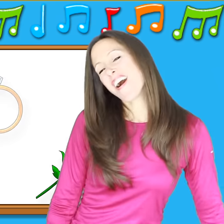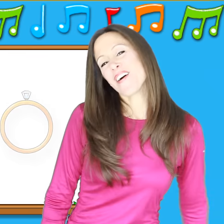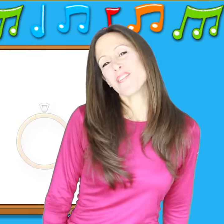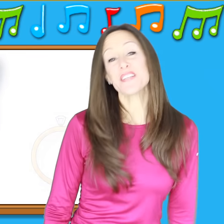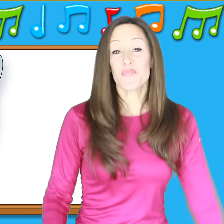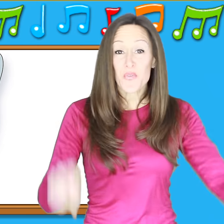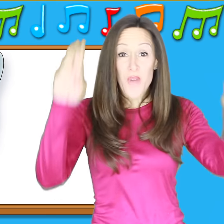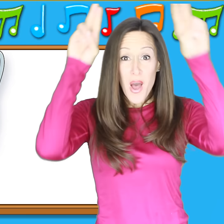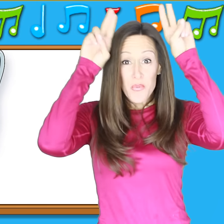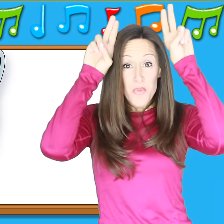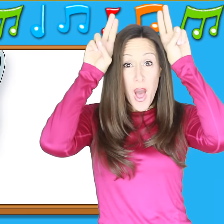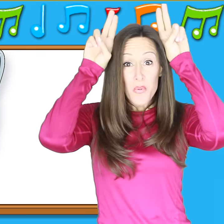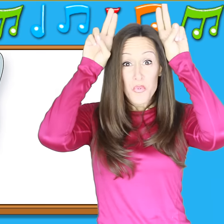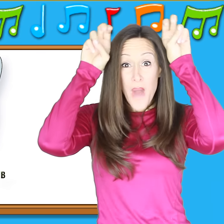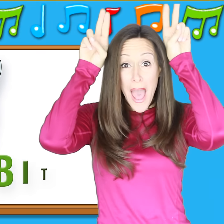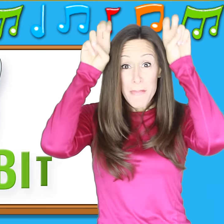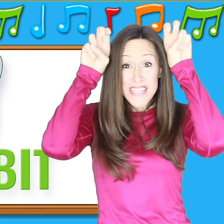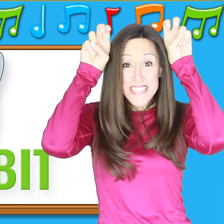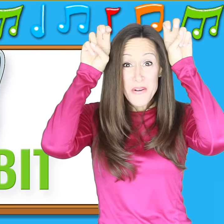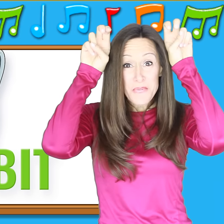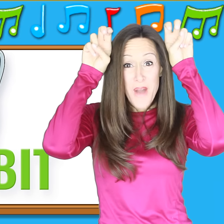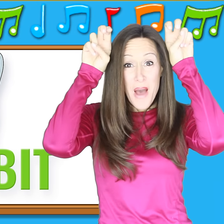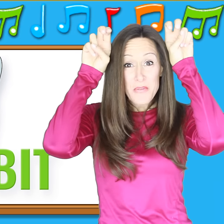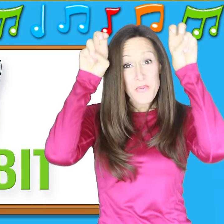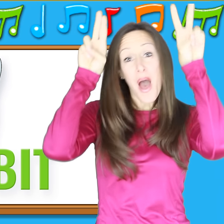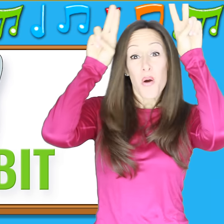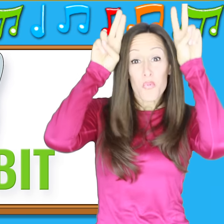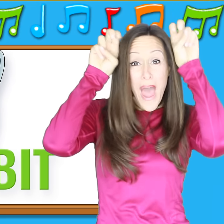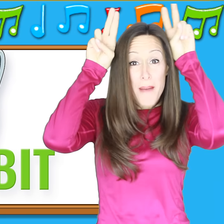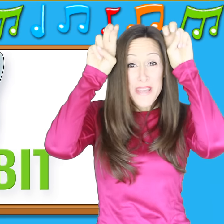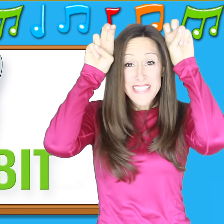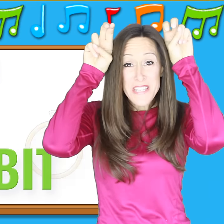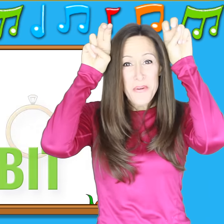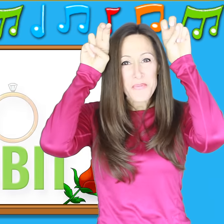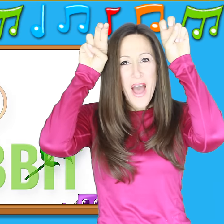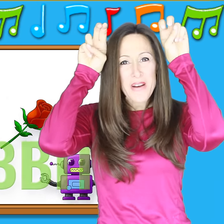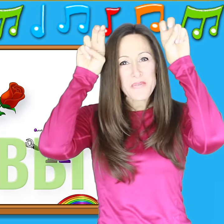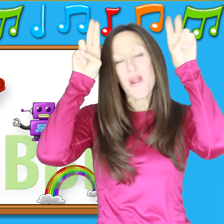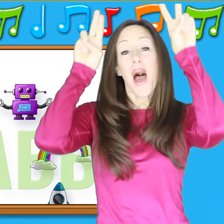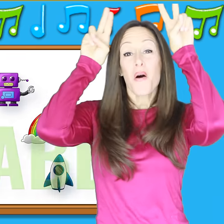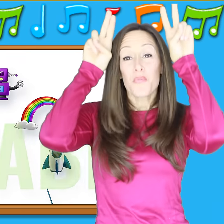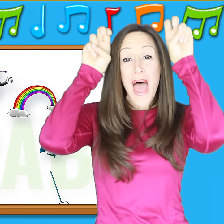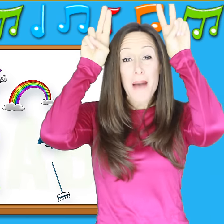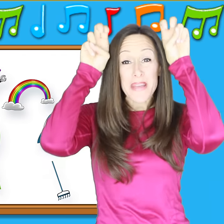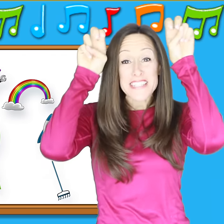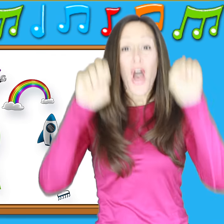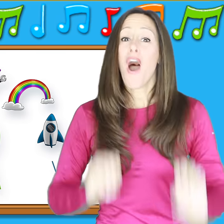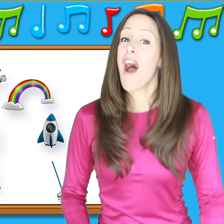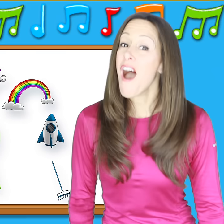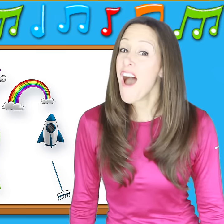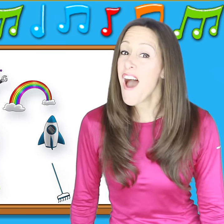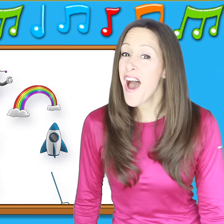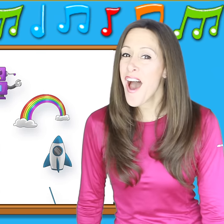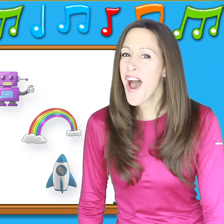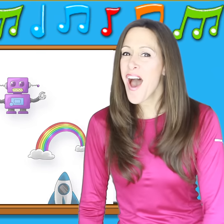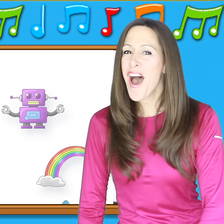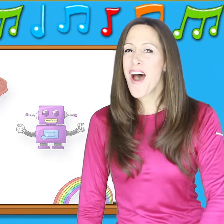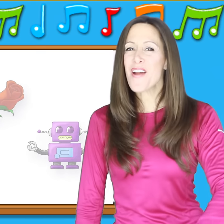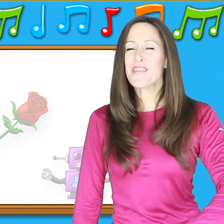R is for rabbit, rabbit, rabbit. R is